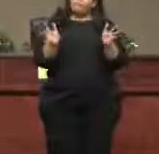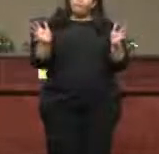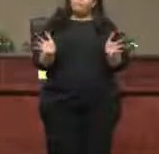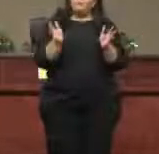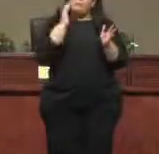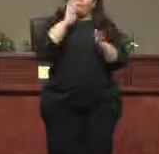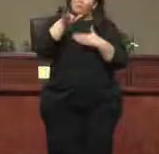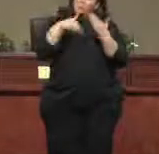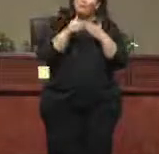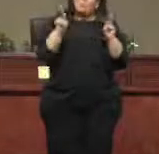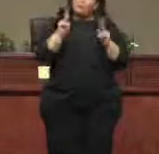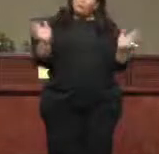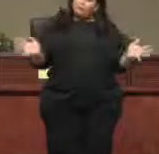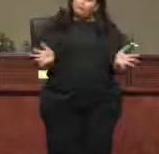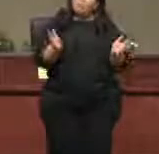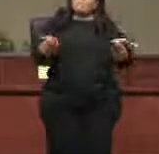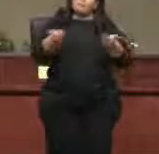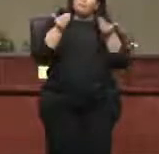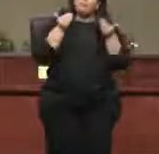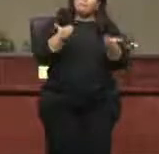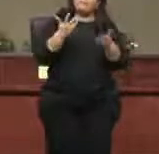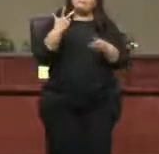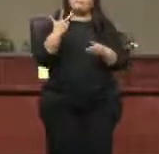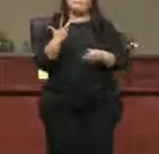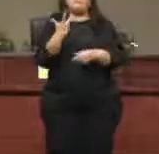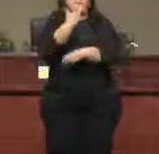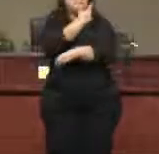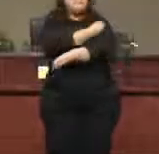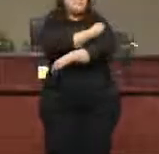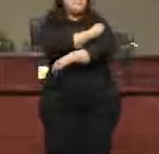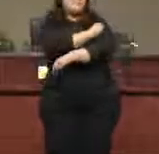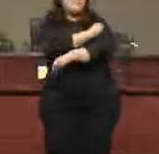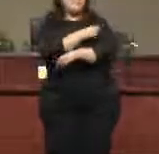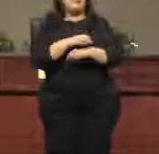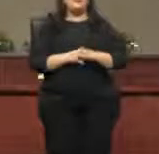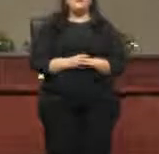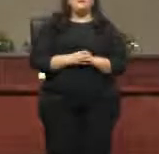our community to get the vaccine shot.